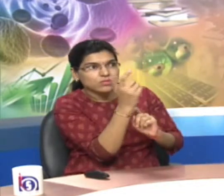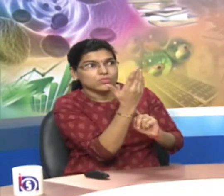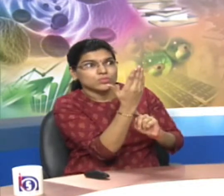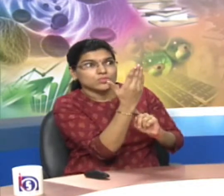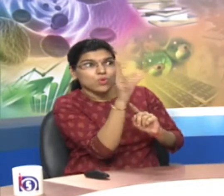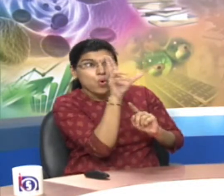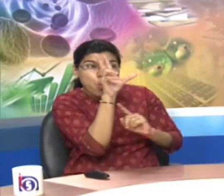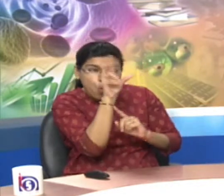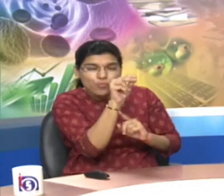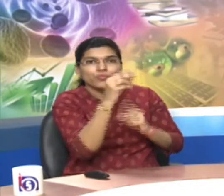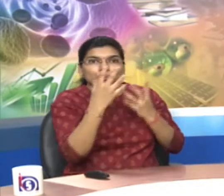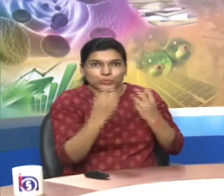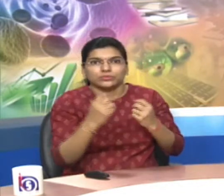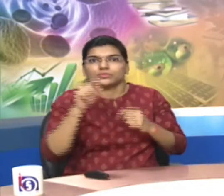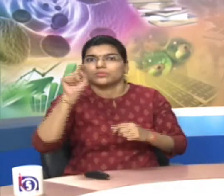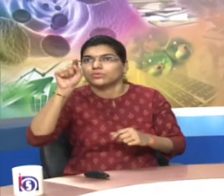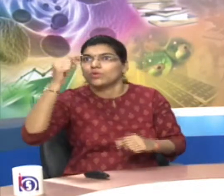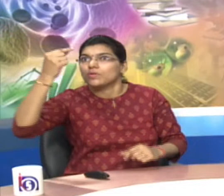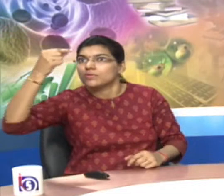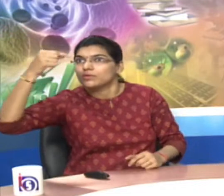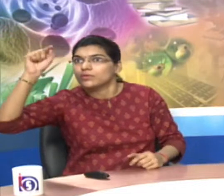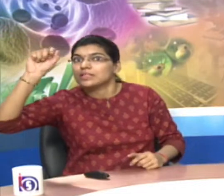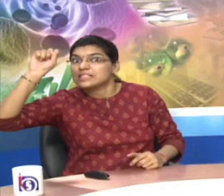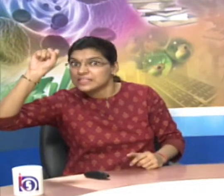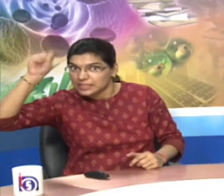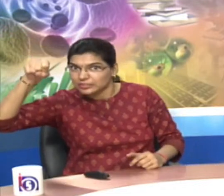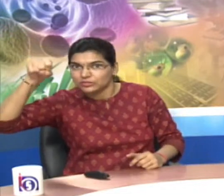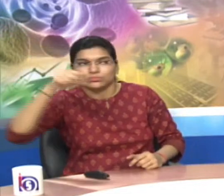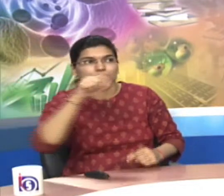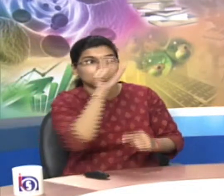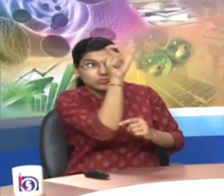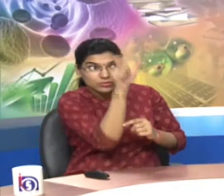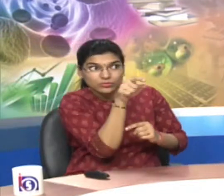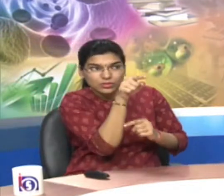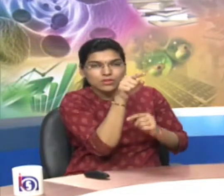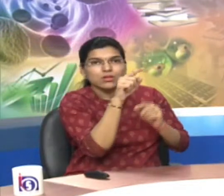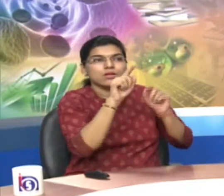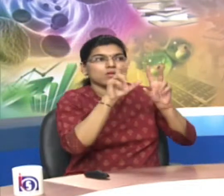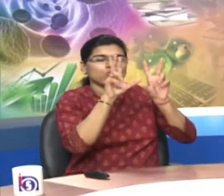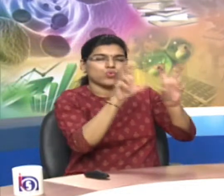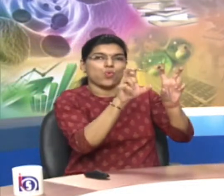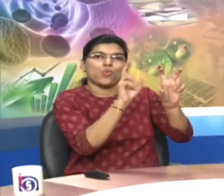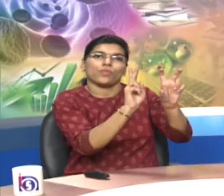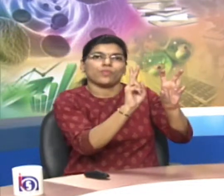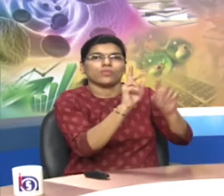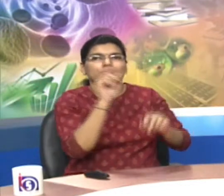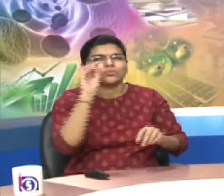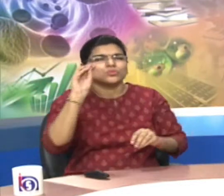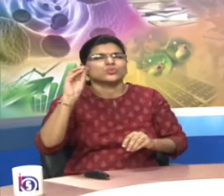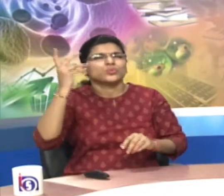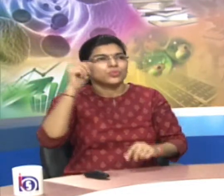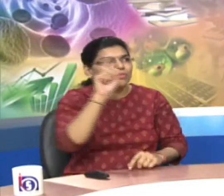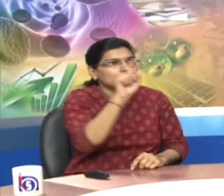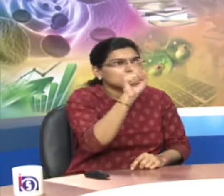If there is some text written and you want to unhide, you want to make that